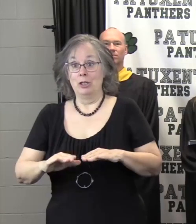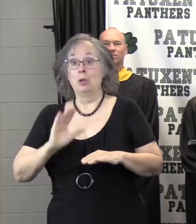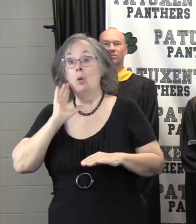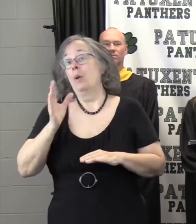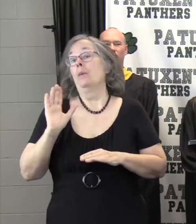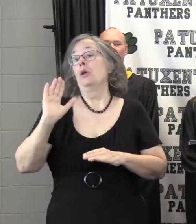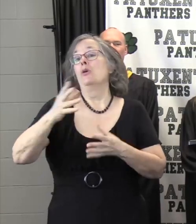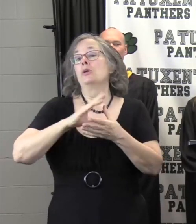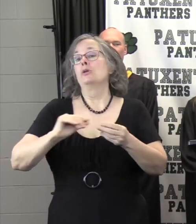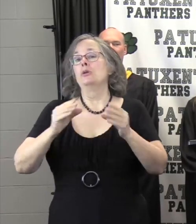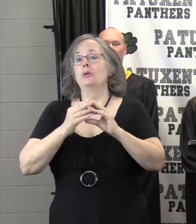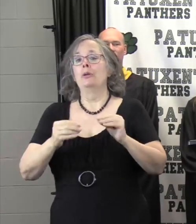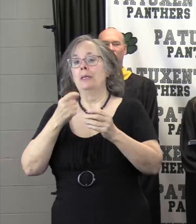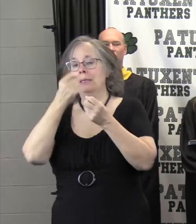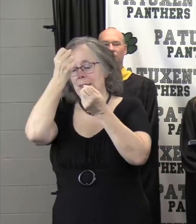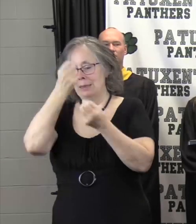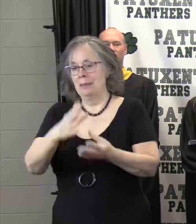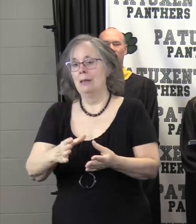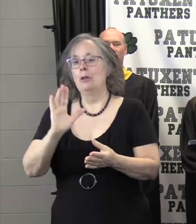your legacy to carry on.